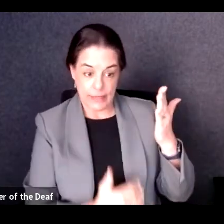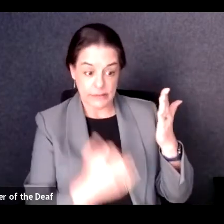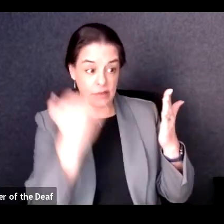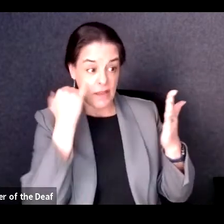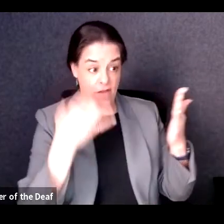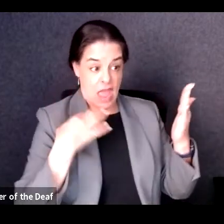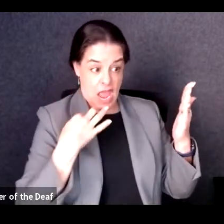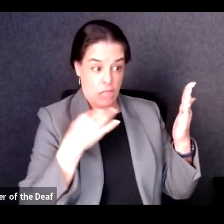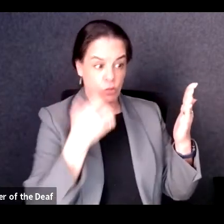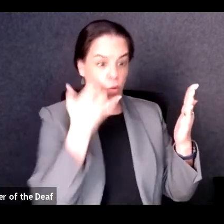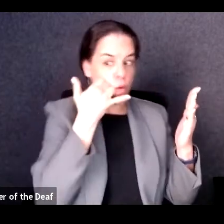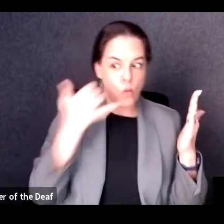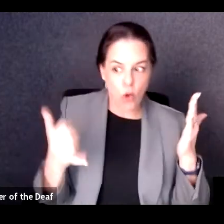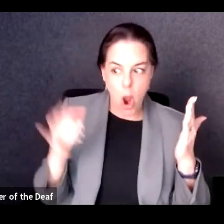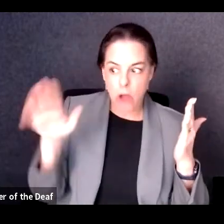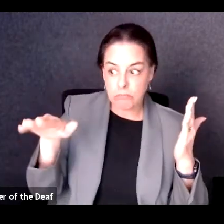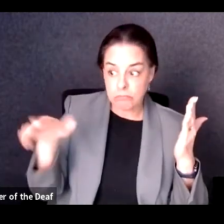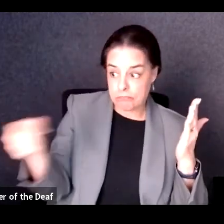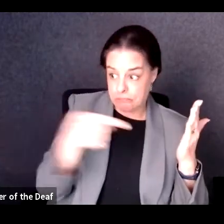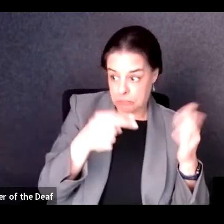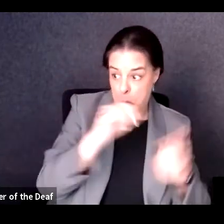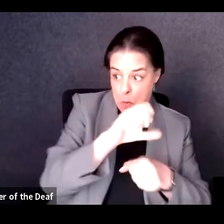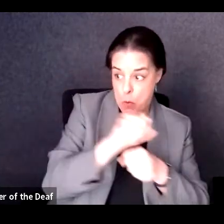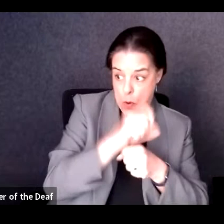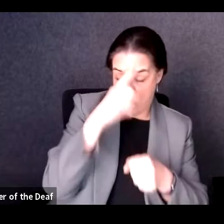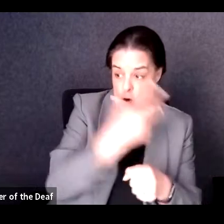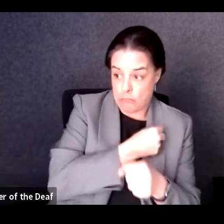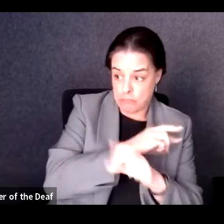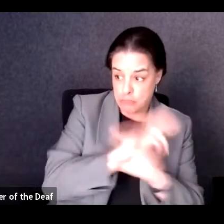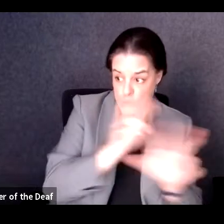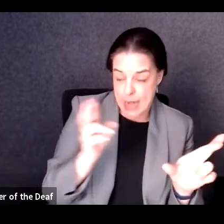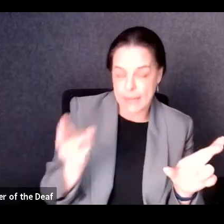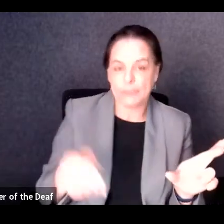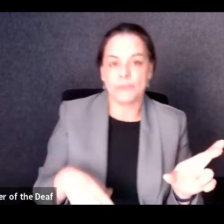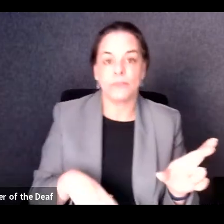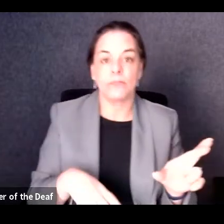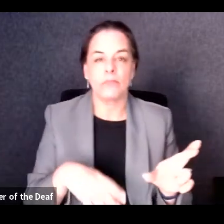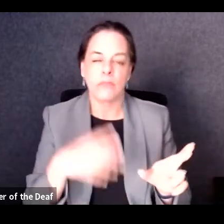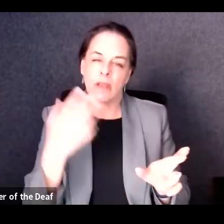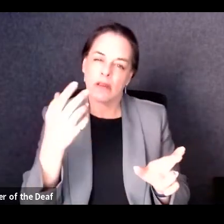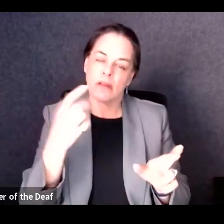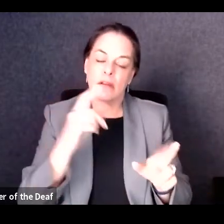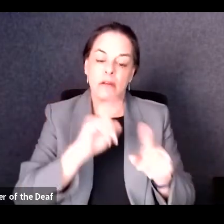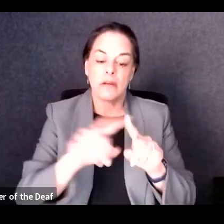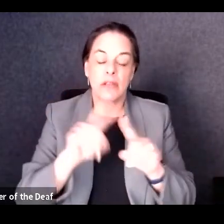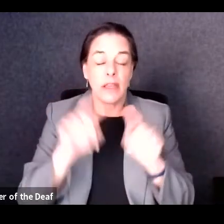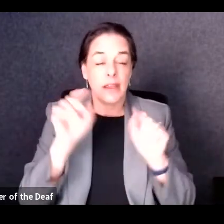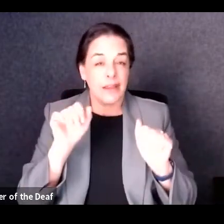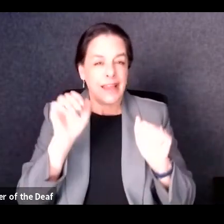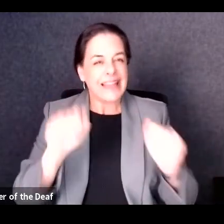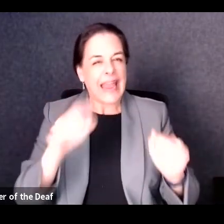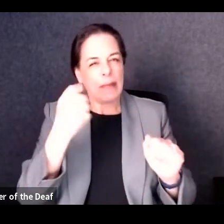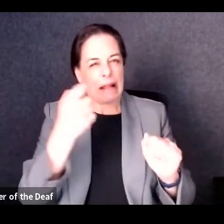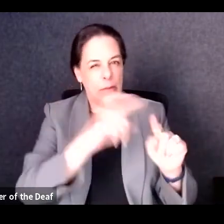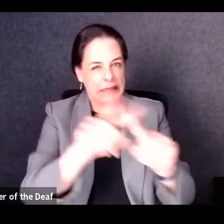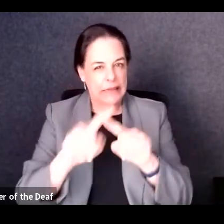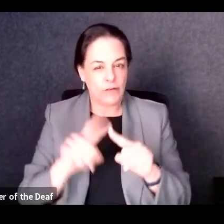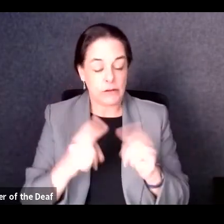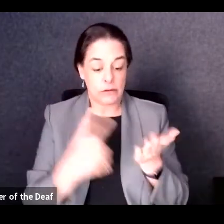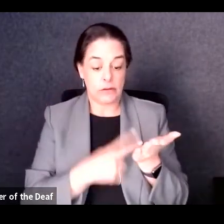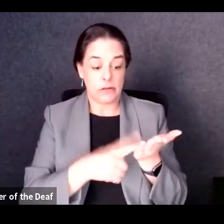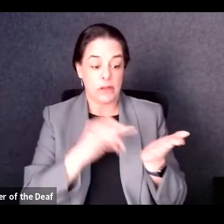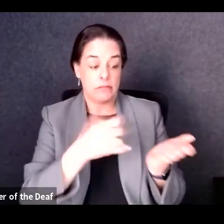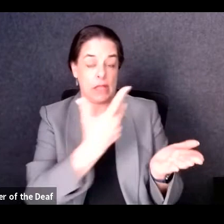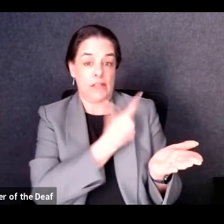appointment. These first dose clinics can all look a little different. For example, sometimes these